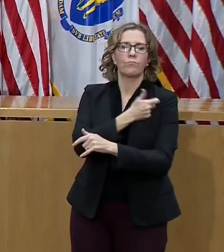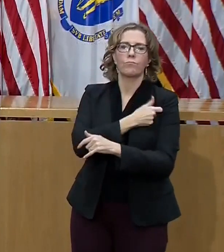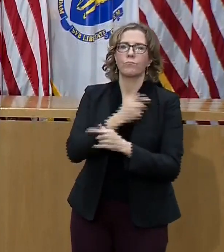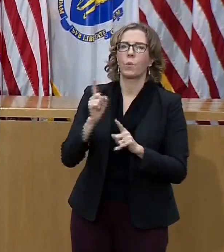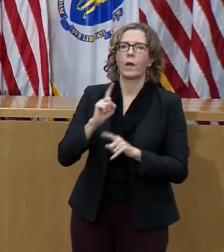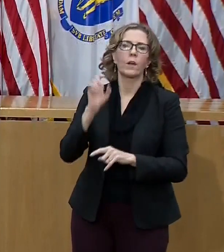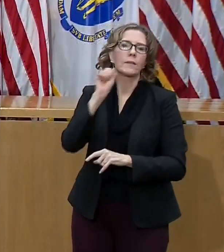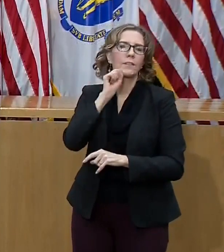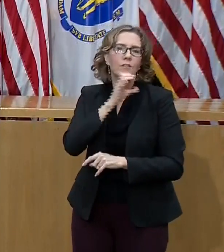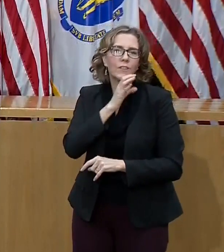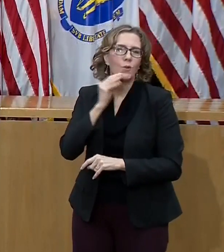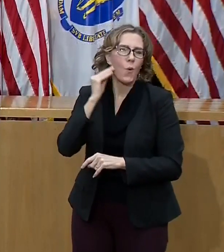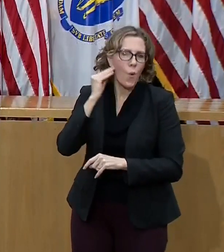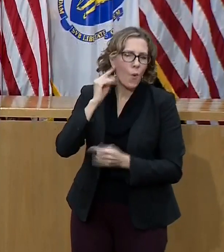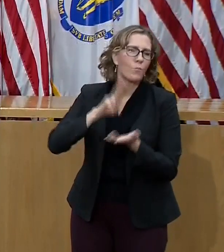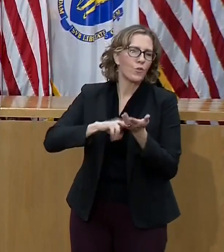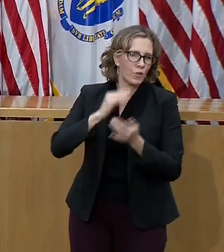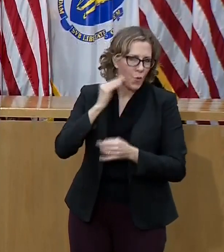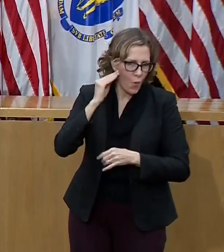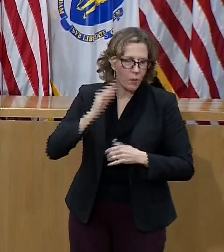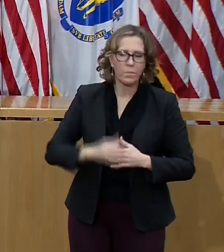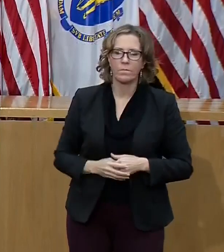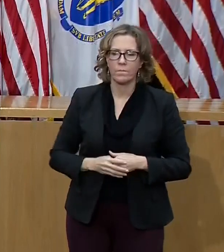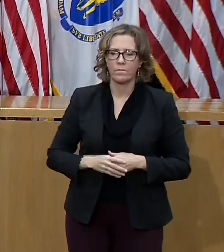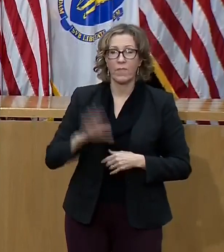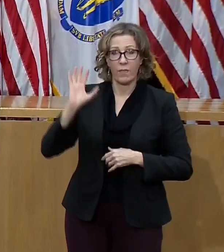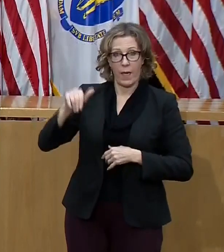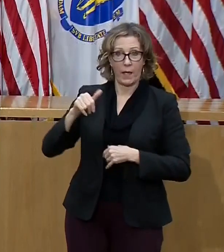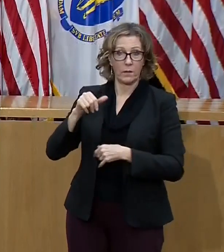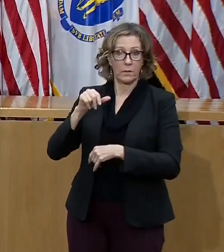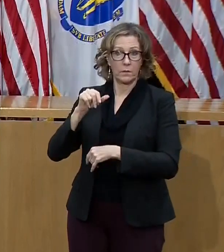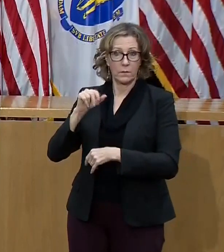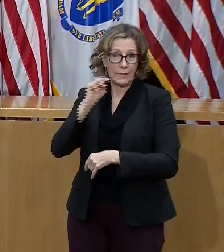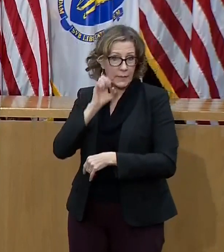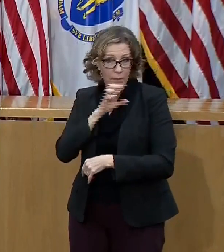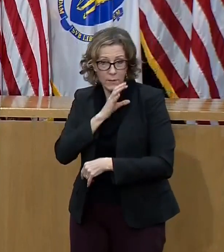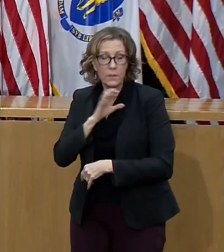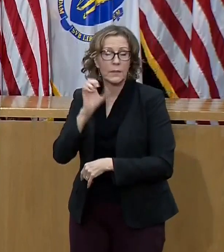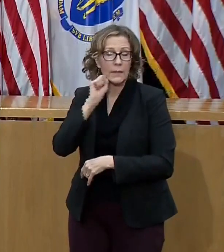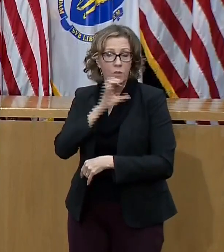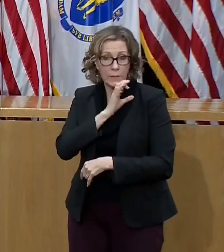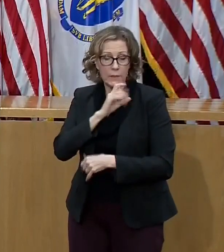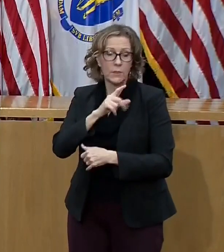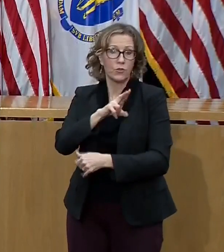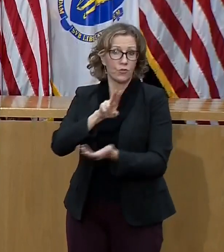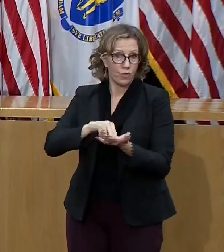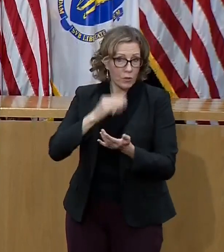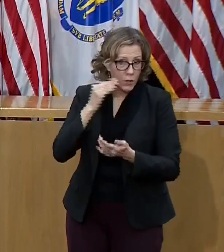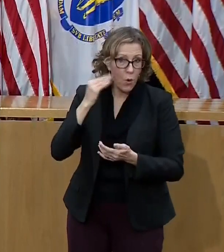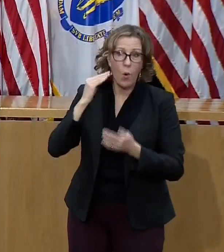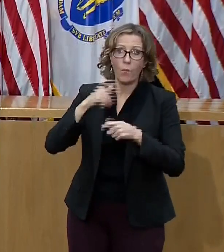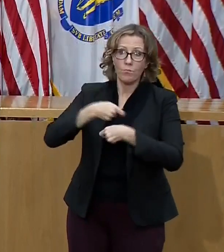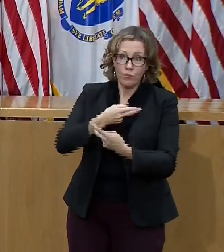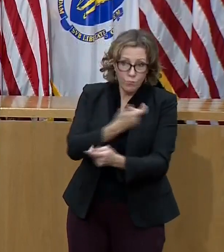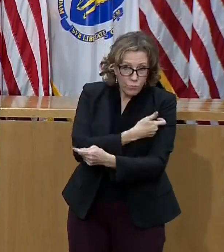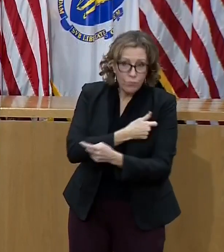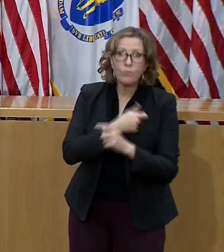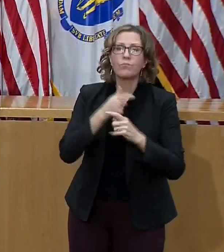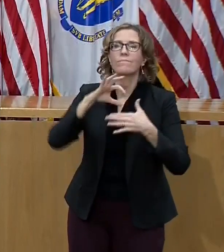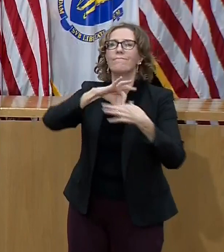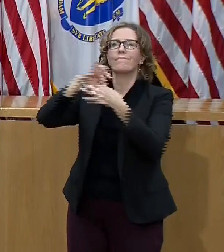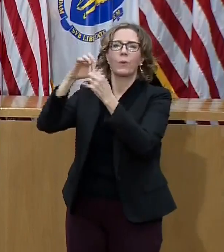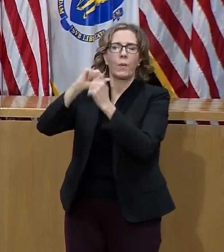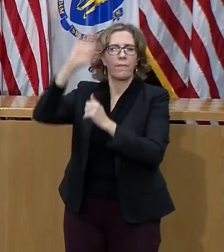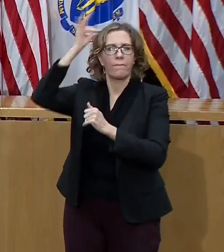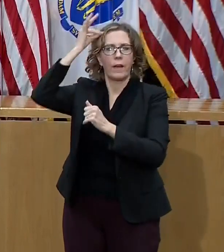federal partnership with the state, CVS, and Walgreens to administer doses to both residents and staff at long-term care